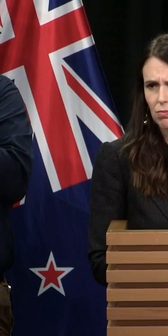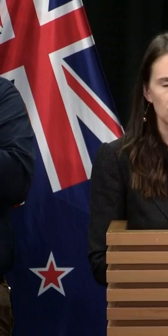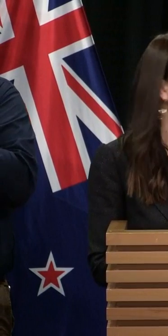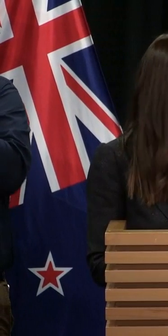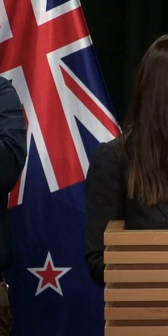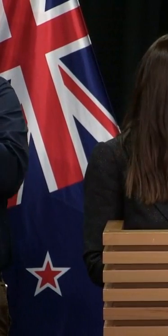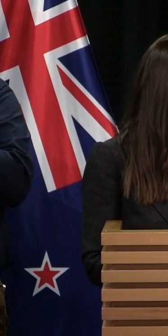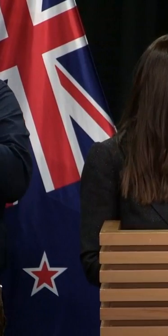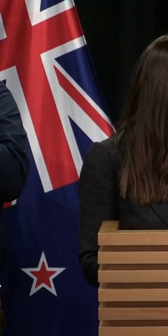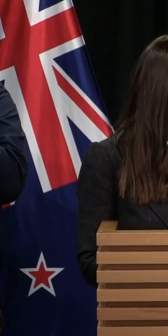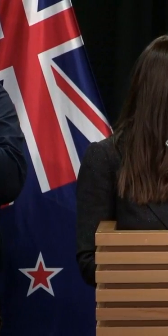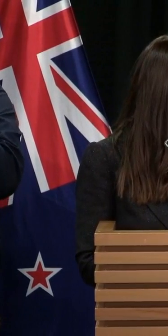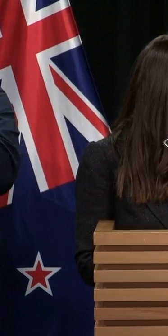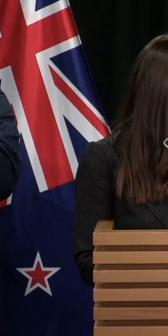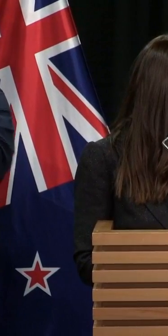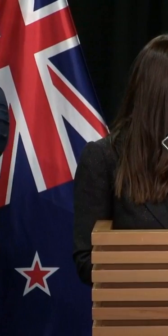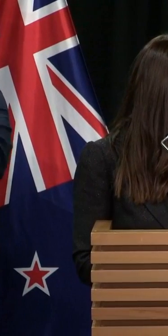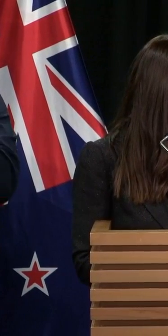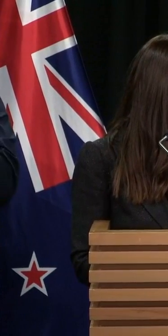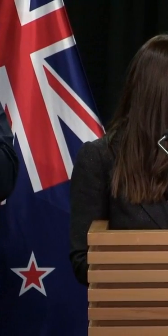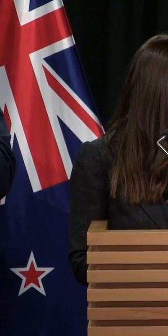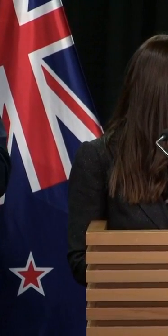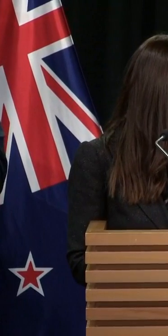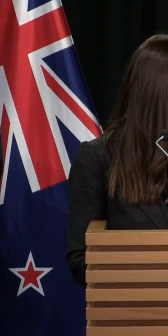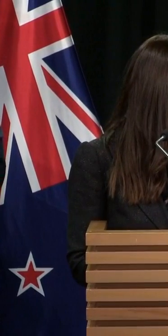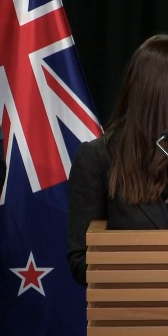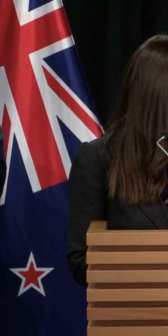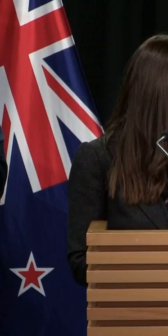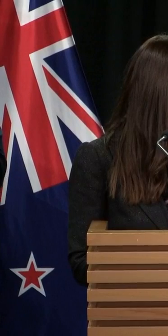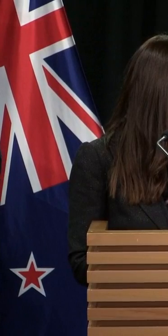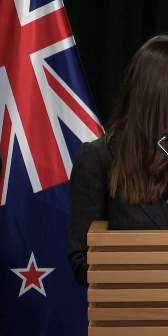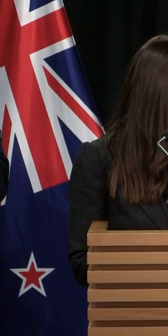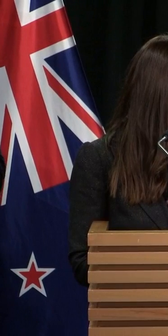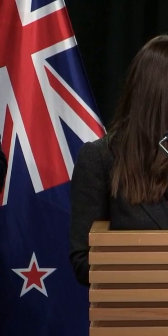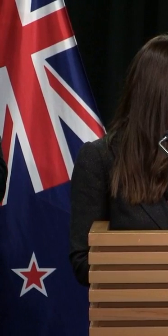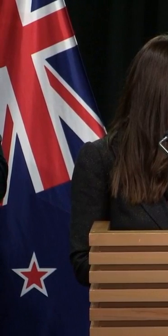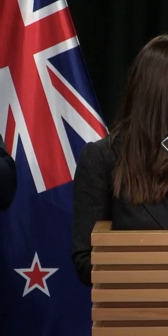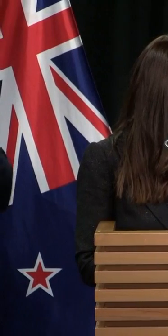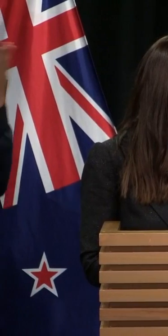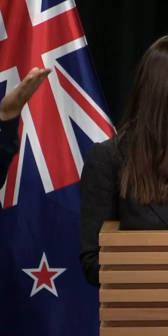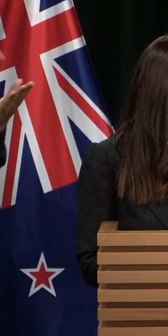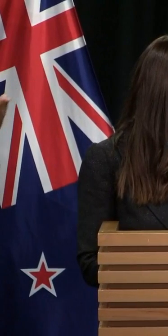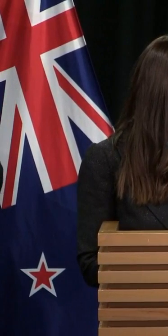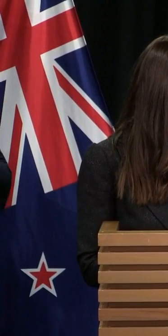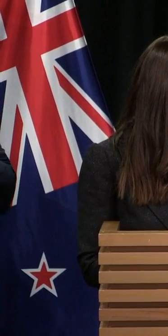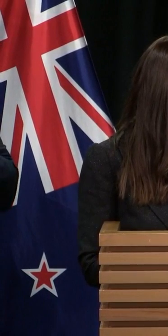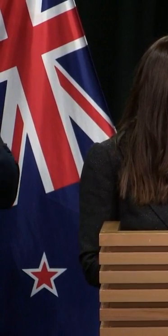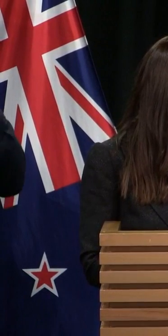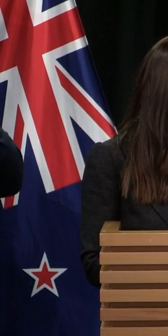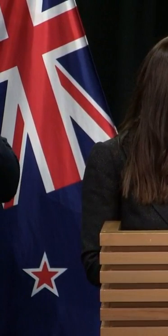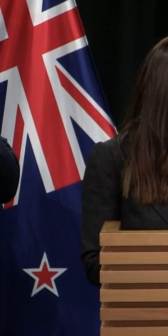So we have included them, but that is now going to be a piece of work that the Royal Commission, now that they have got all their members,